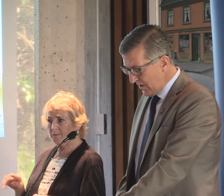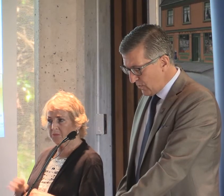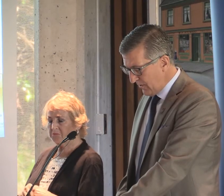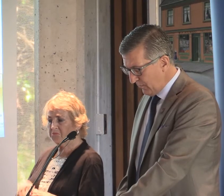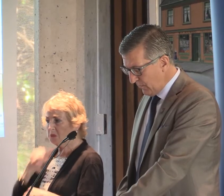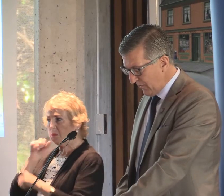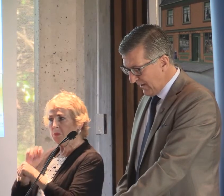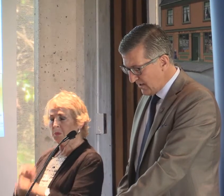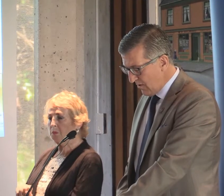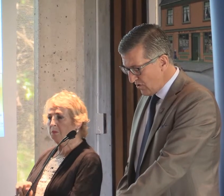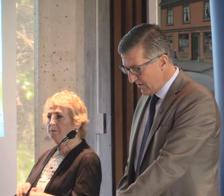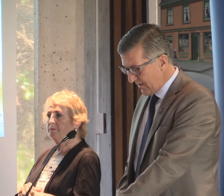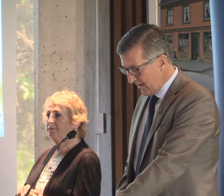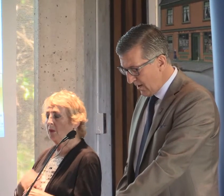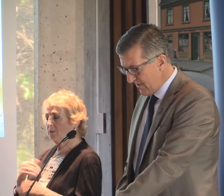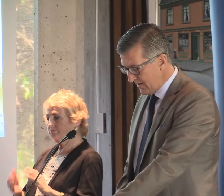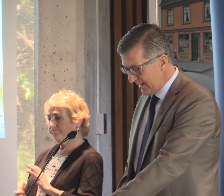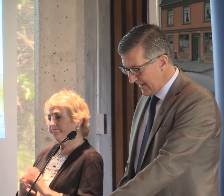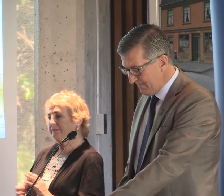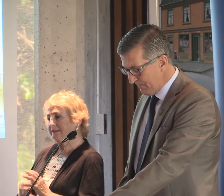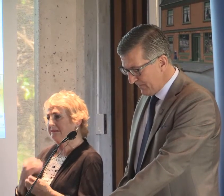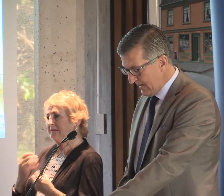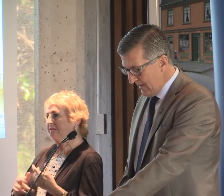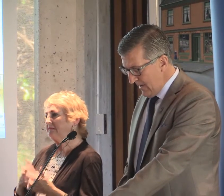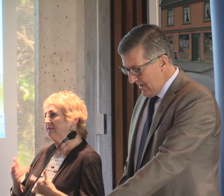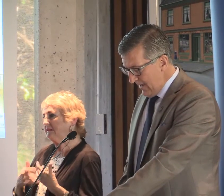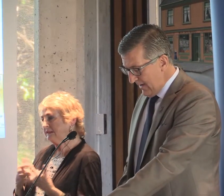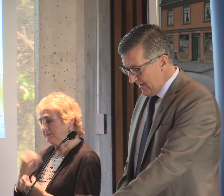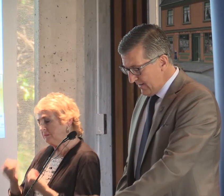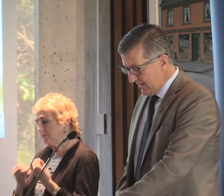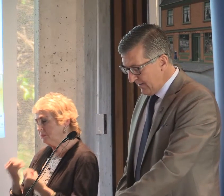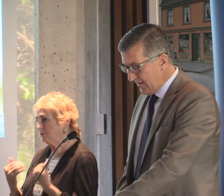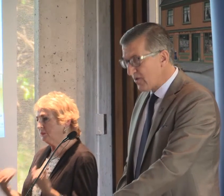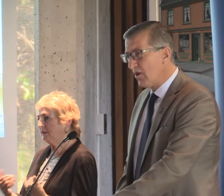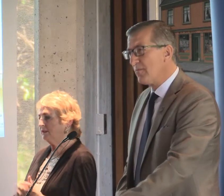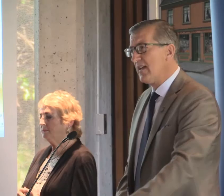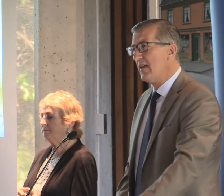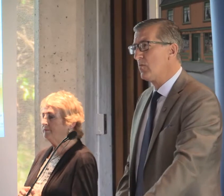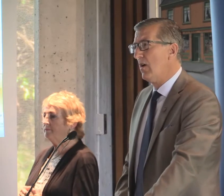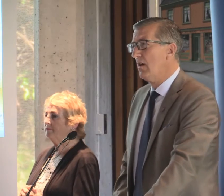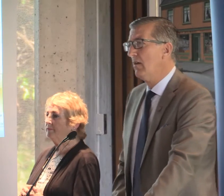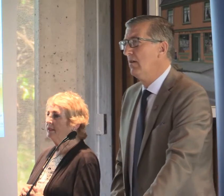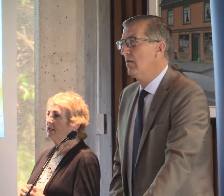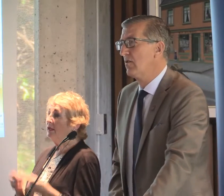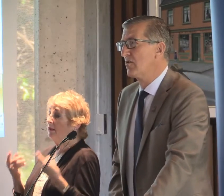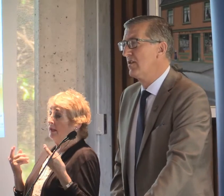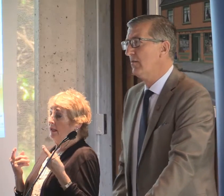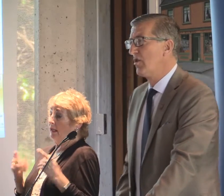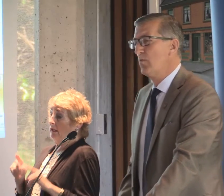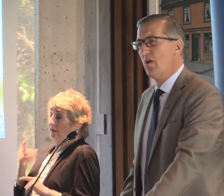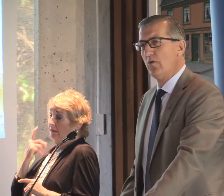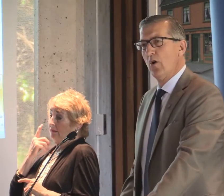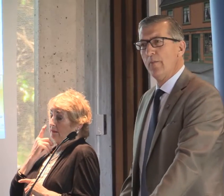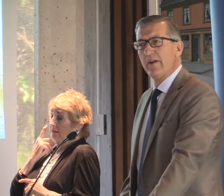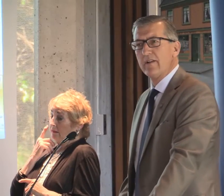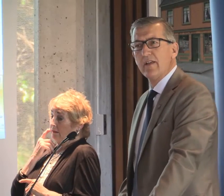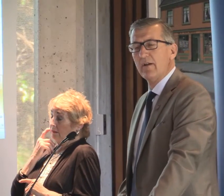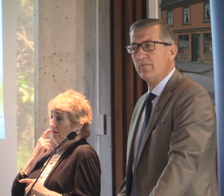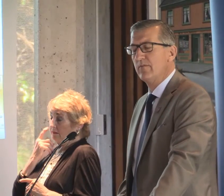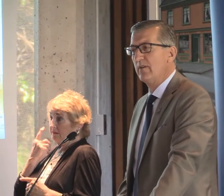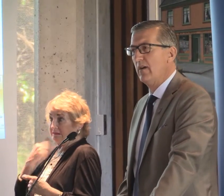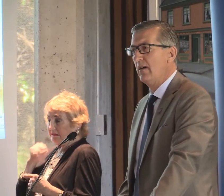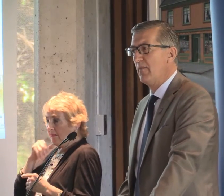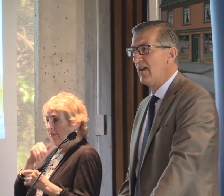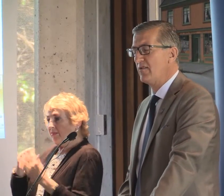Labrador. So it is with mixed emotions that I come here today. And this circumstance, while there's still much we don't know about it,